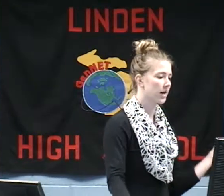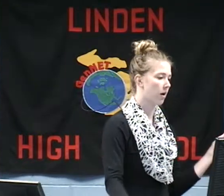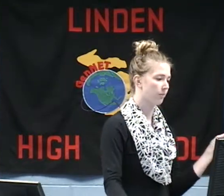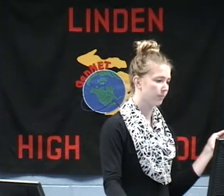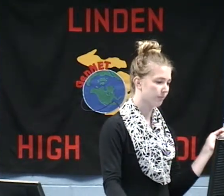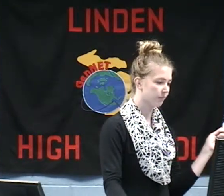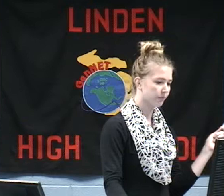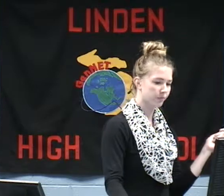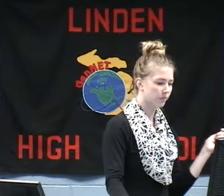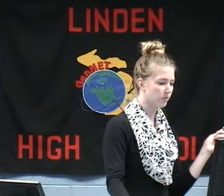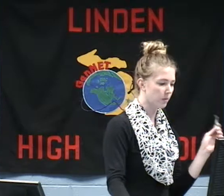out.